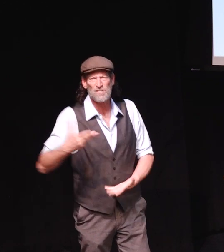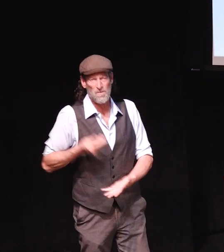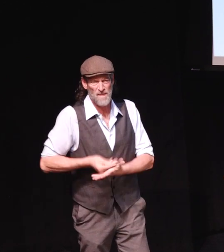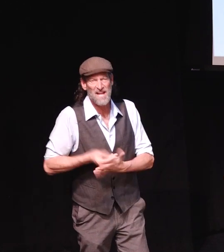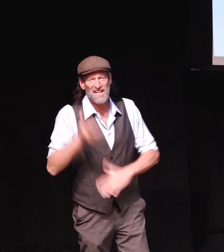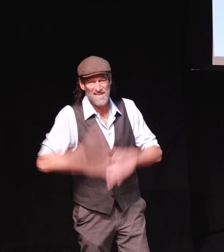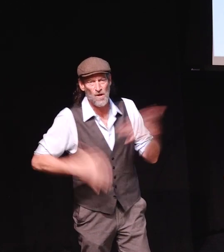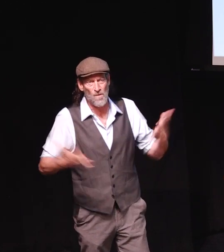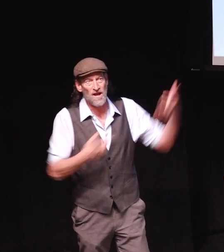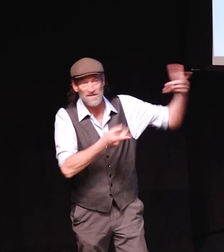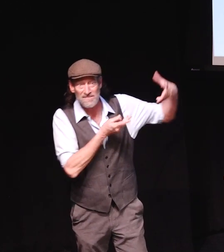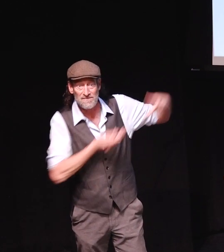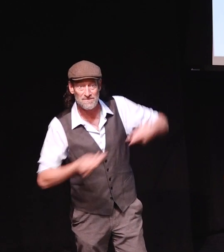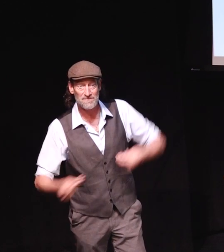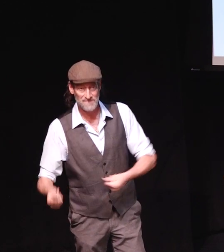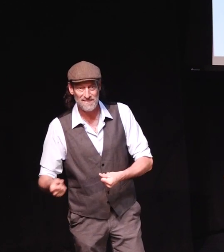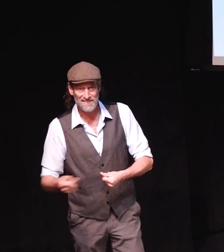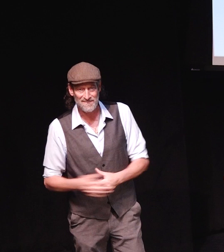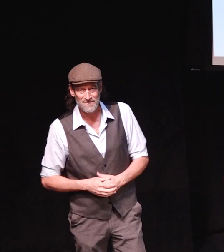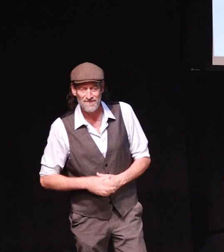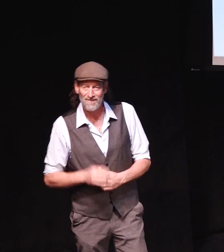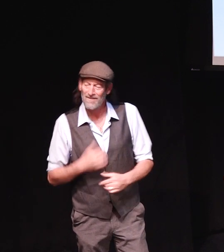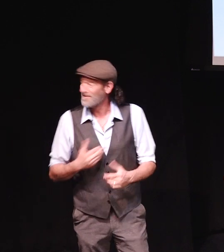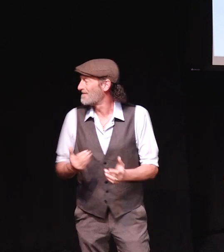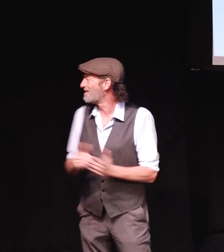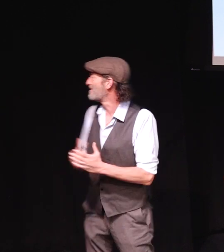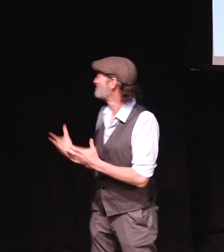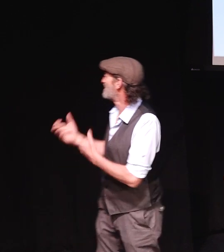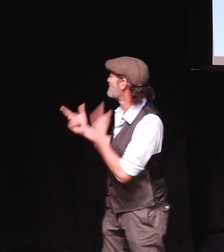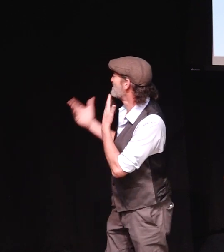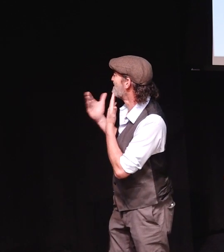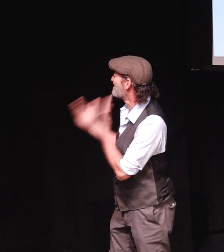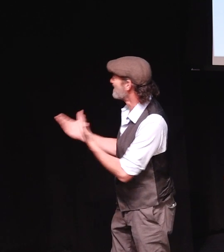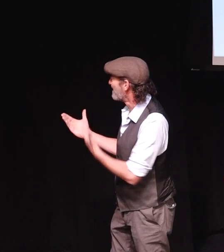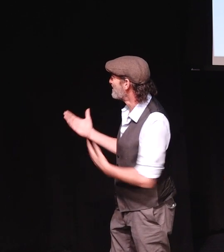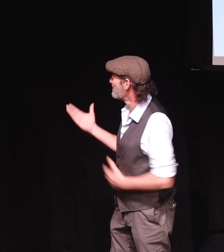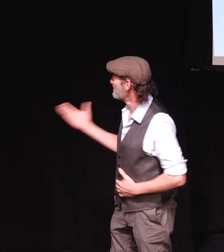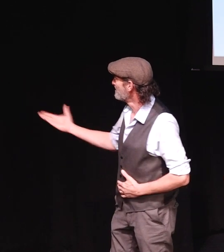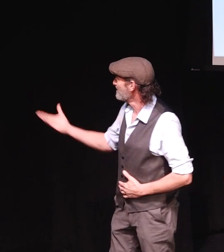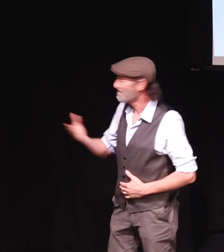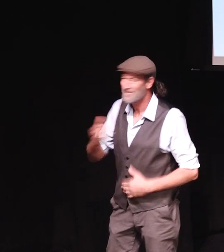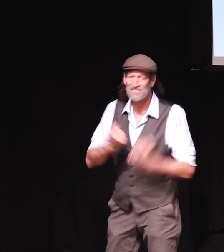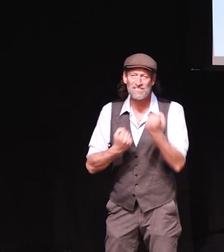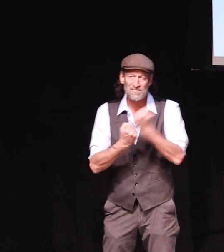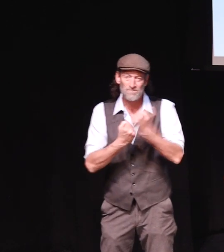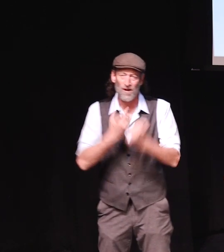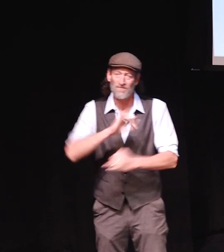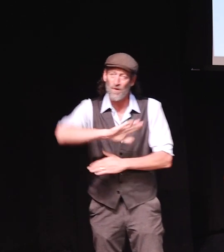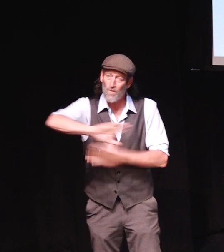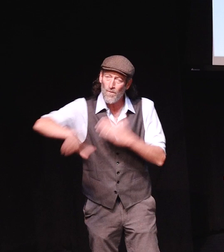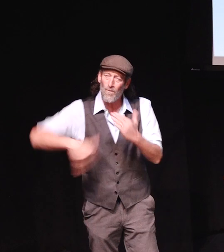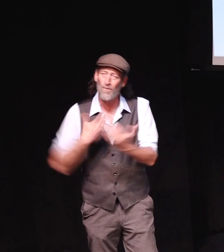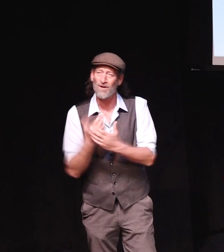is unique and rich. It's so much richer than what can be spent. And I just want to say thank you once again for